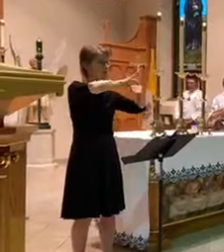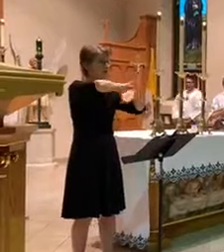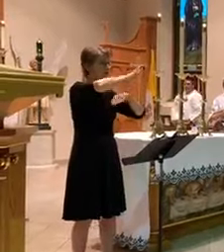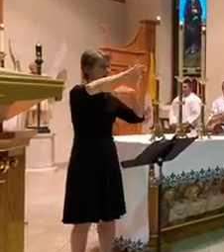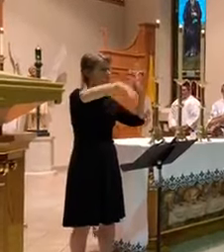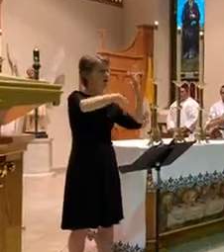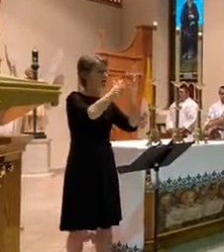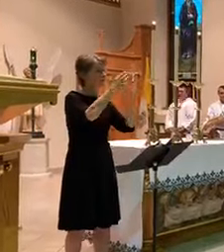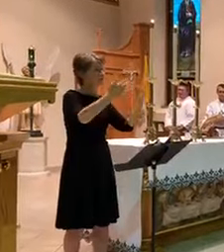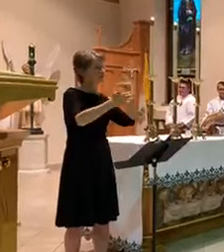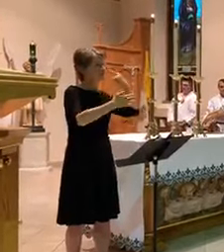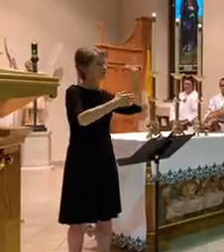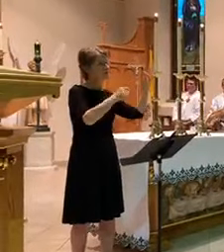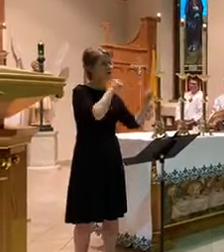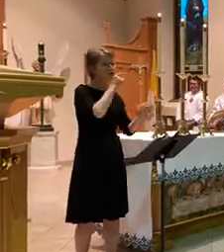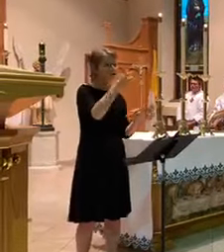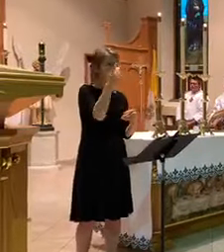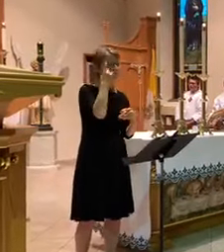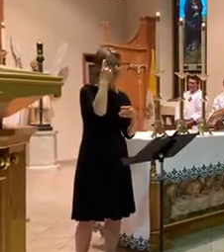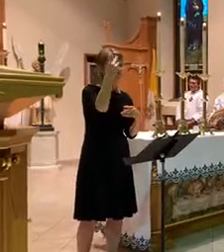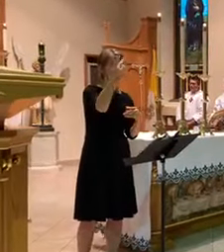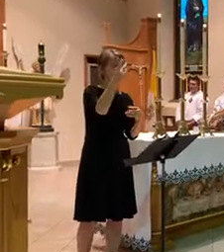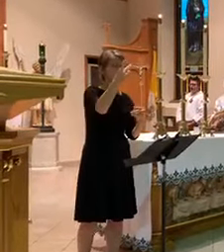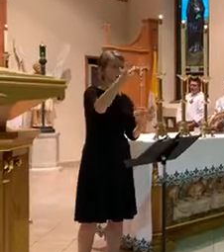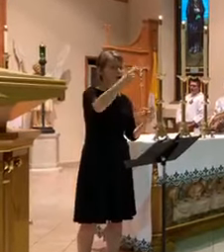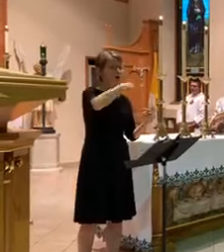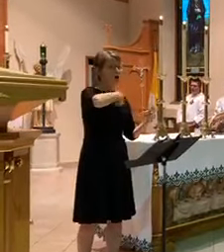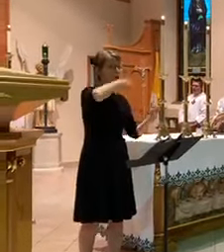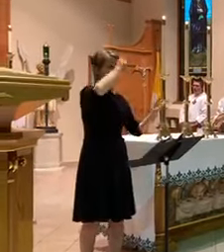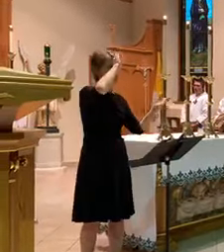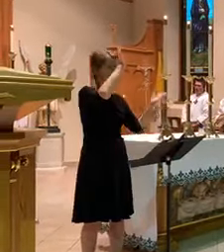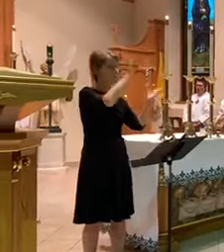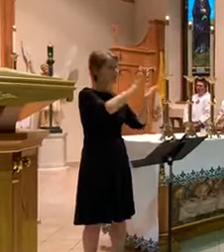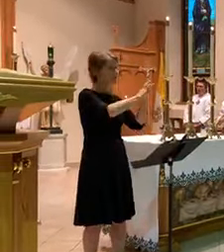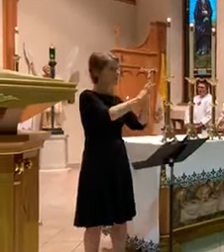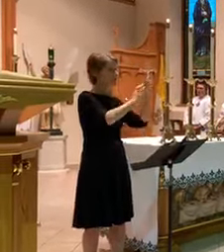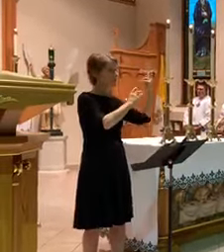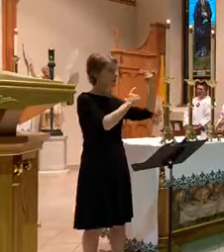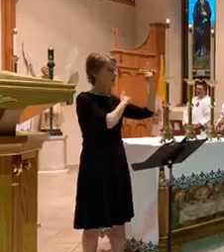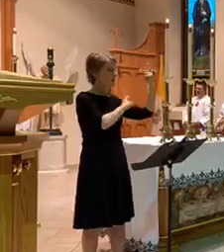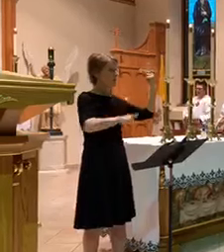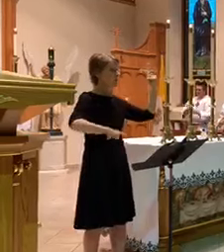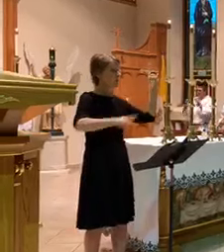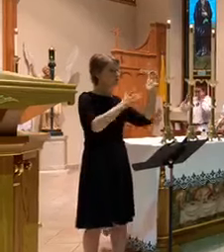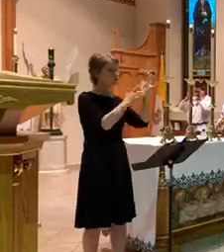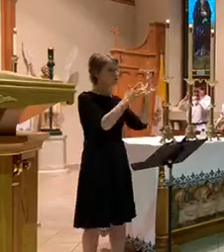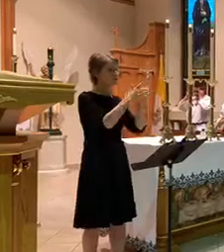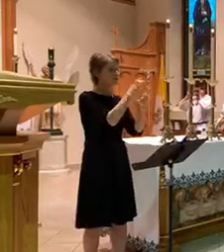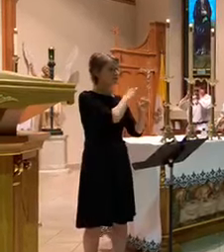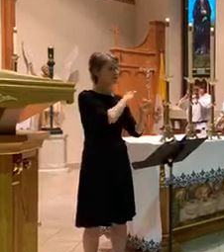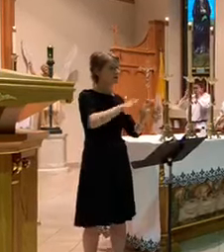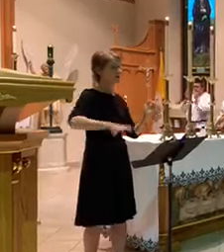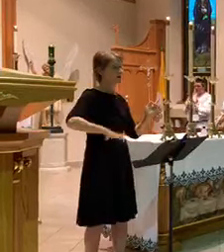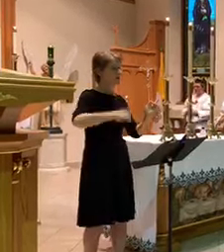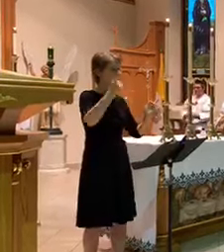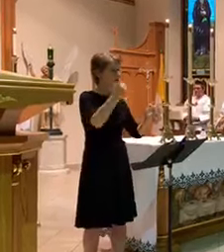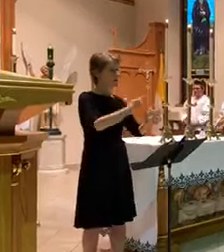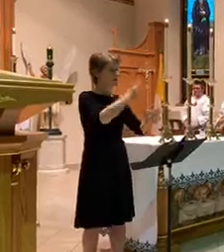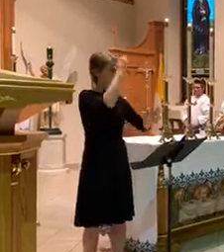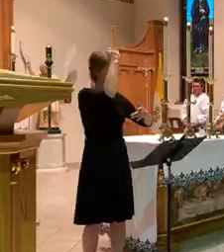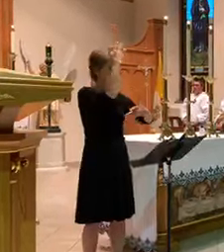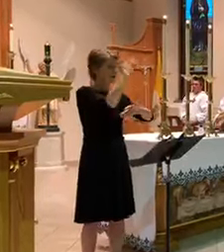and earth, of all things visible and invisible. I believe in one Lord, Jesus Christ, the